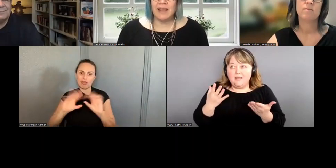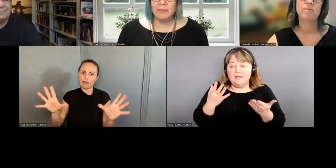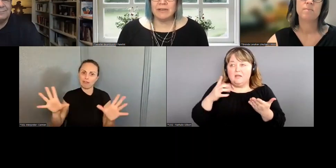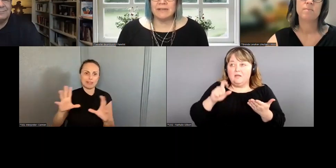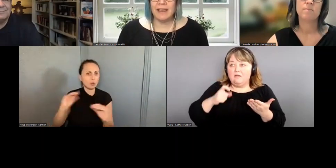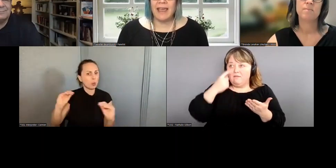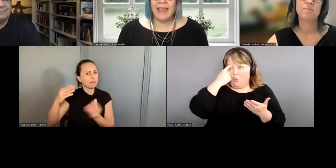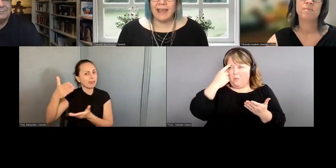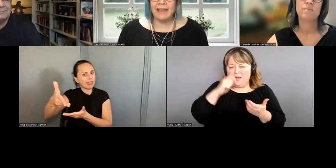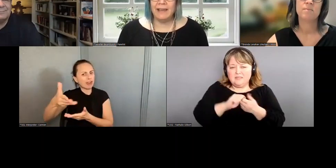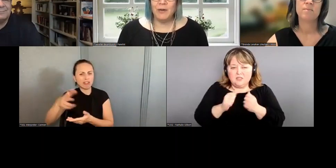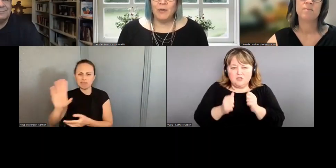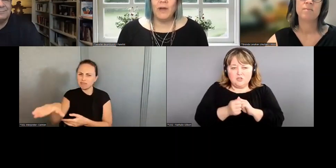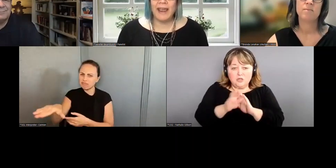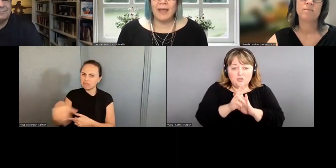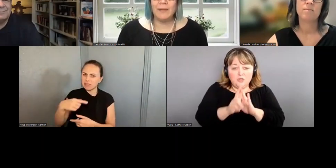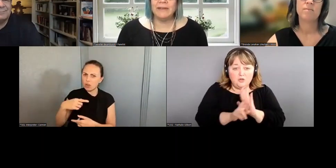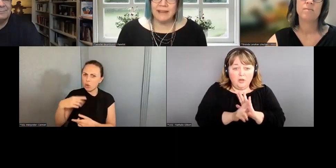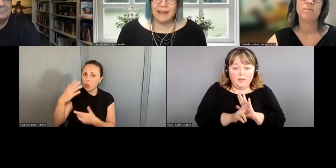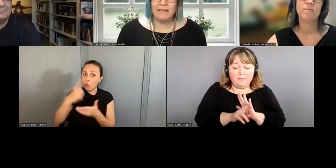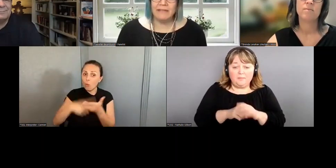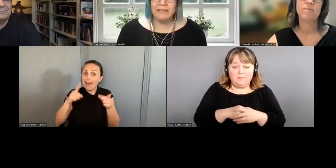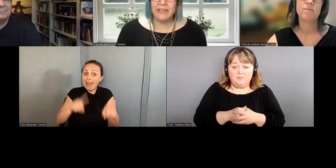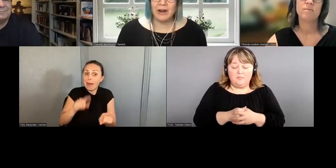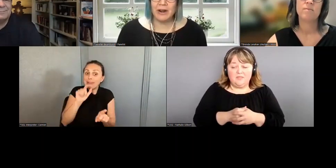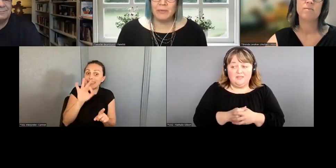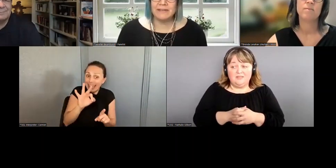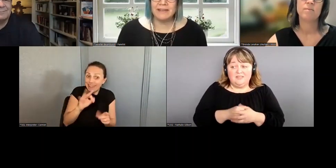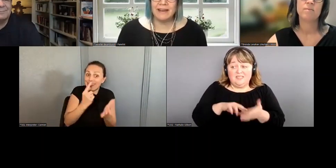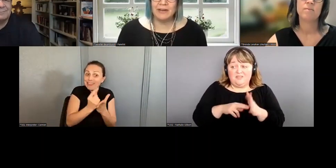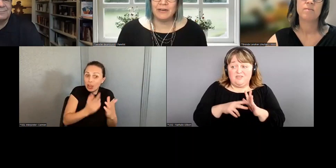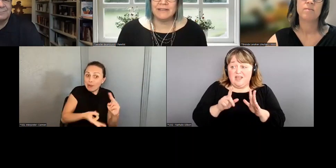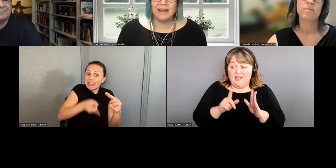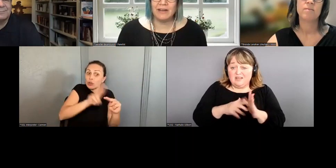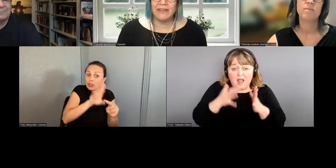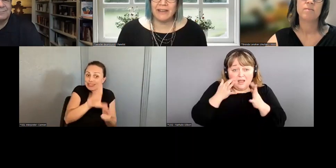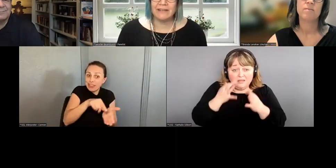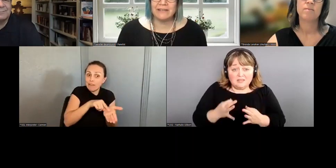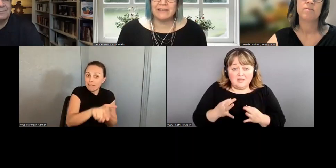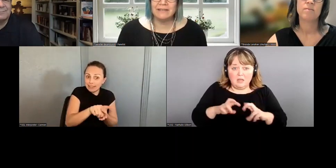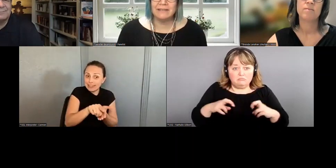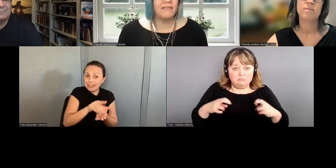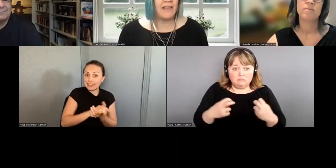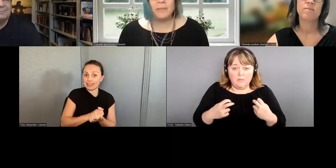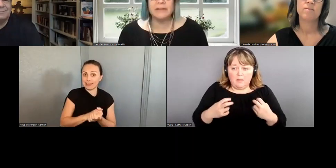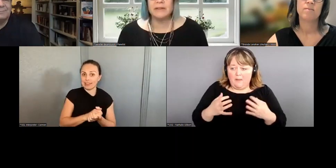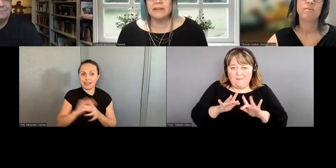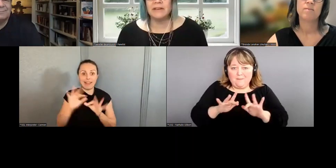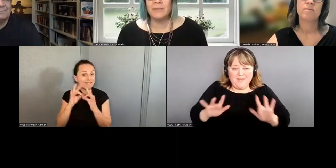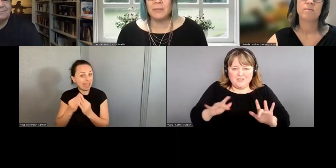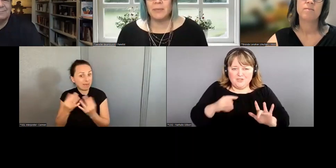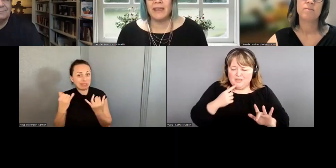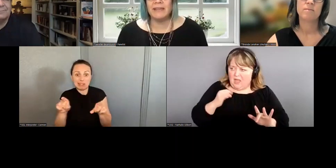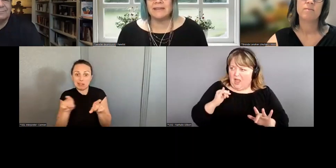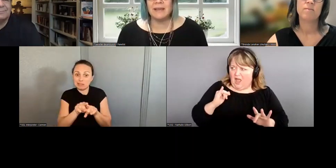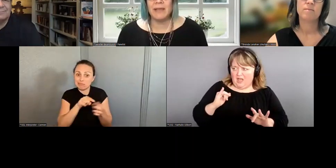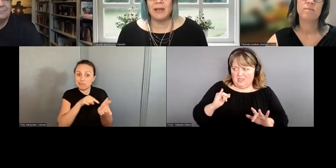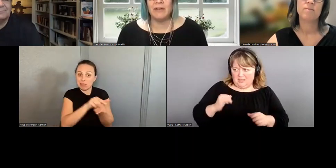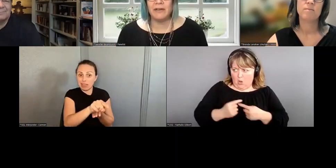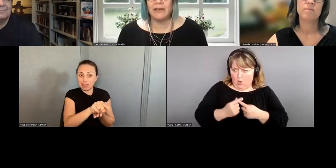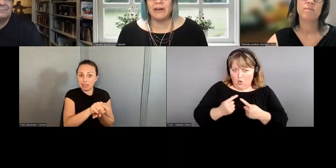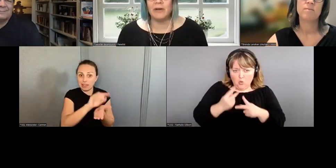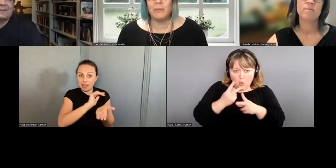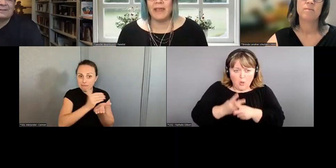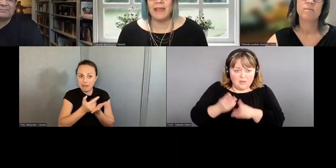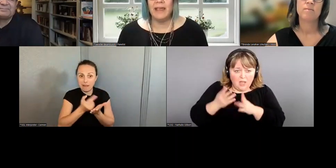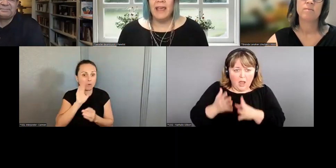the table to say, hey, what happens if the therapists then increase their fees? The families are still going to be paying the same amount for